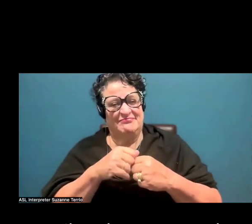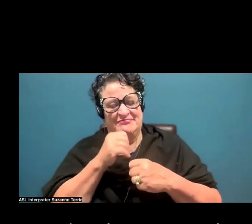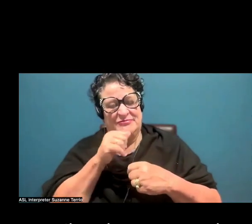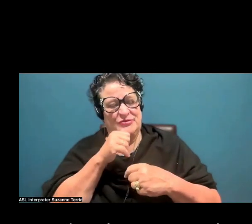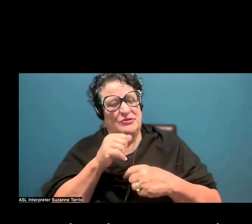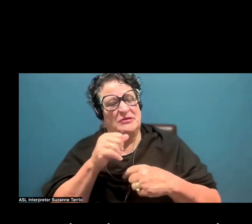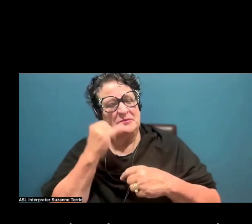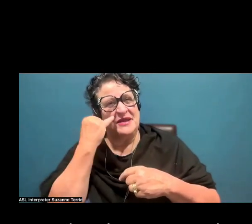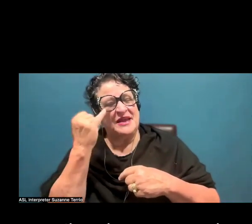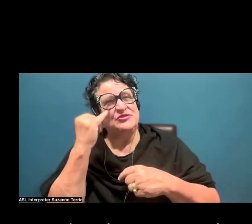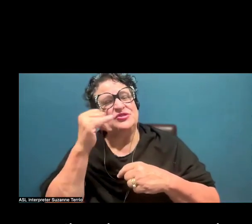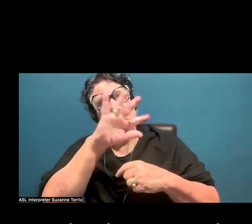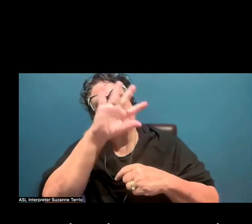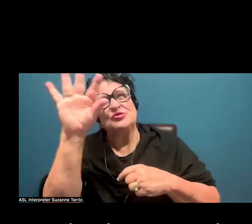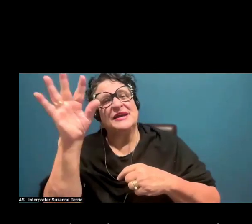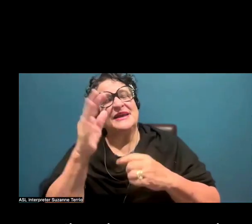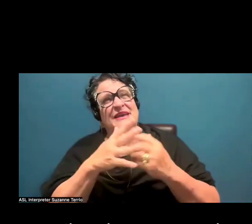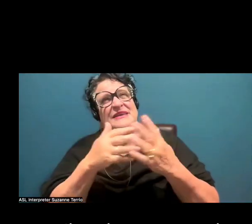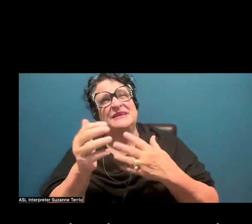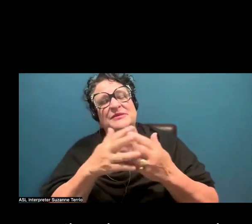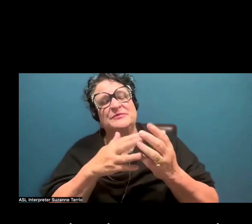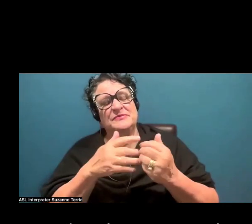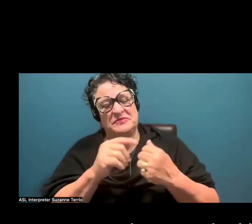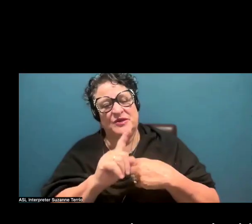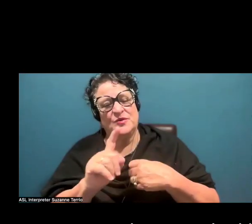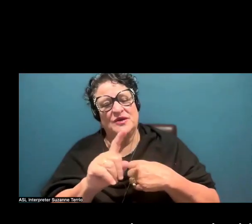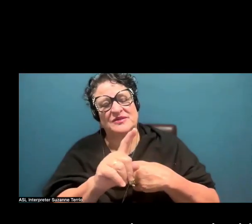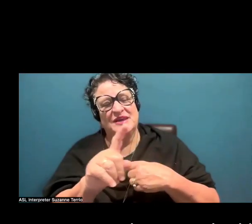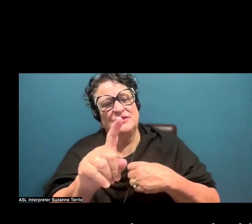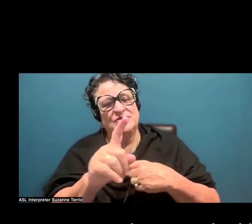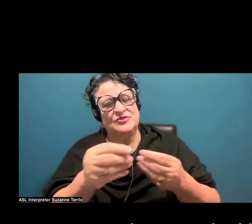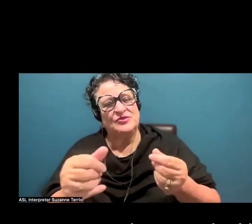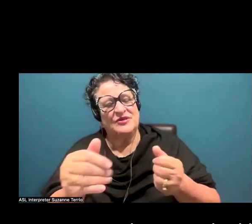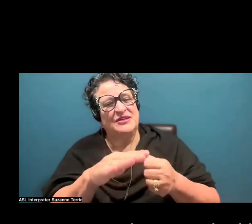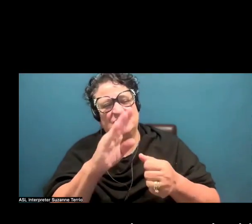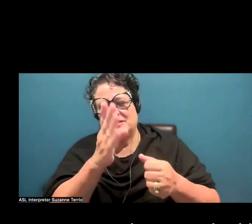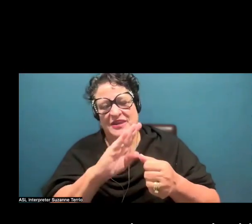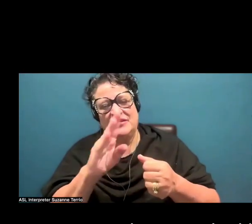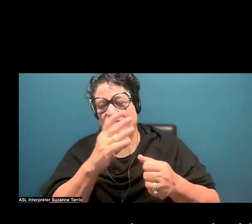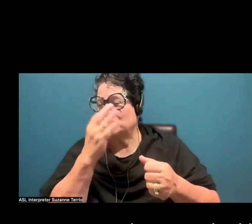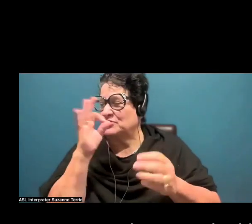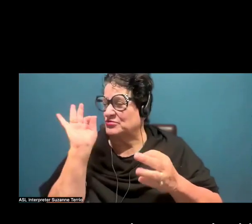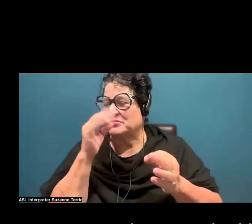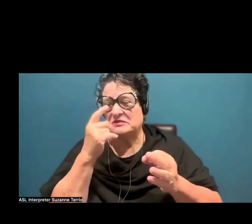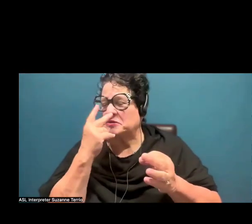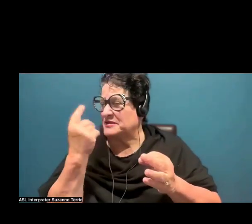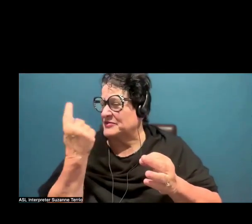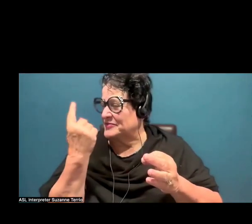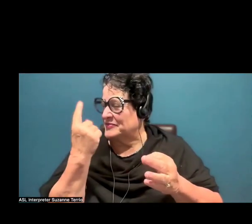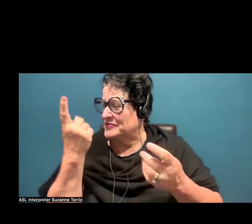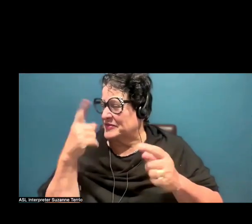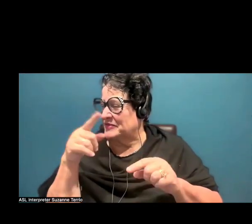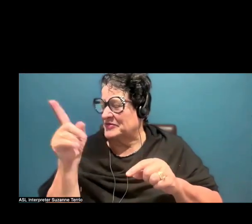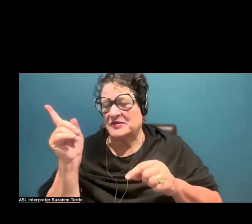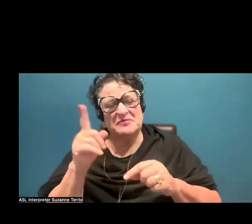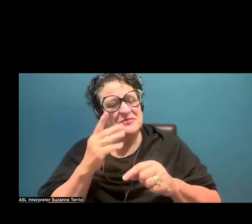the sky gray overhead and Nitsos alone as he walked from the house out into the grounds, never looking over his shoulder to see if anyone was coming along, because